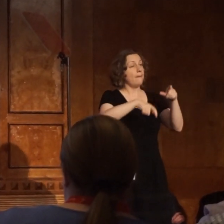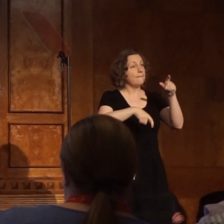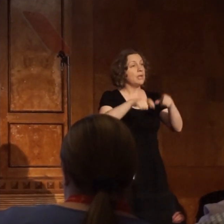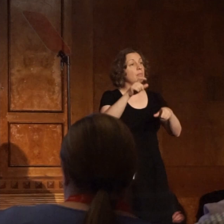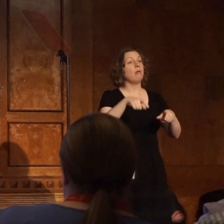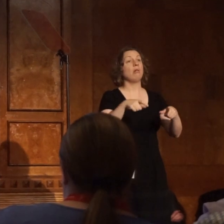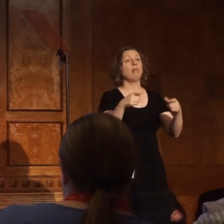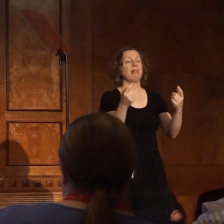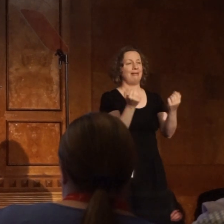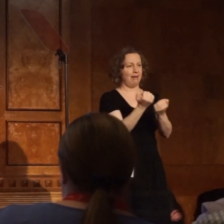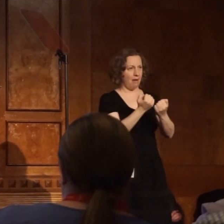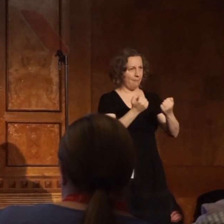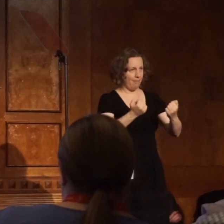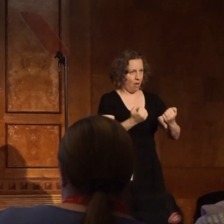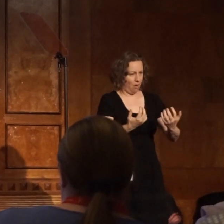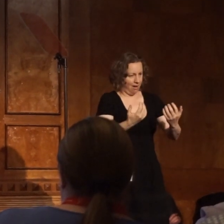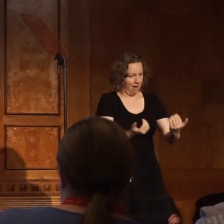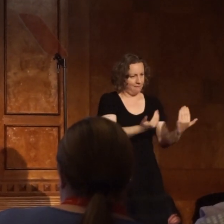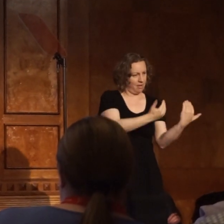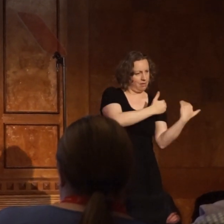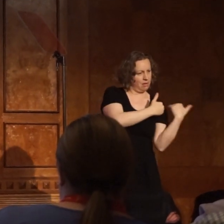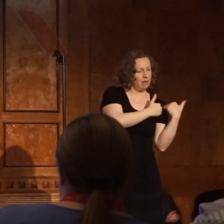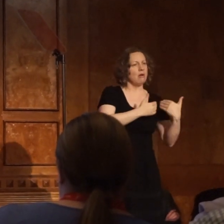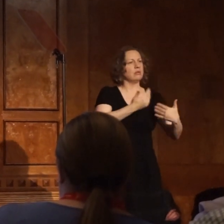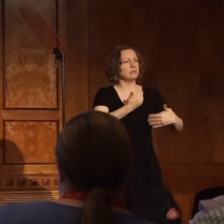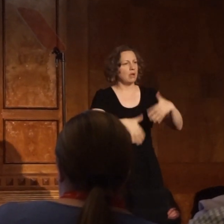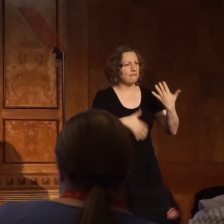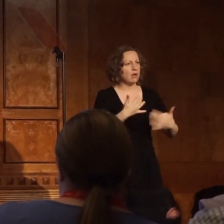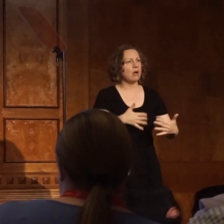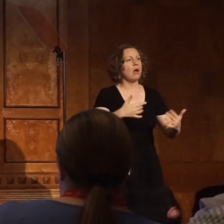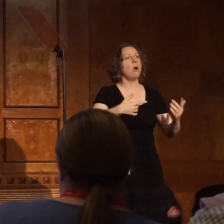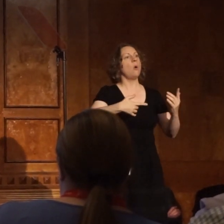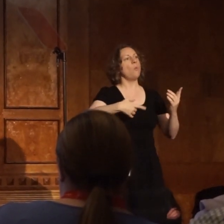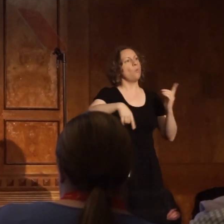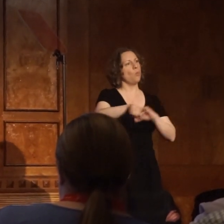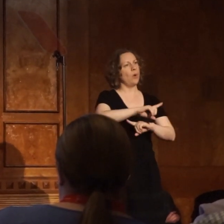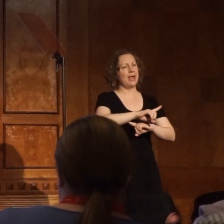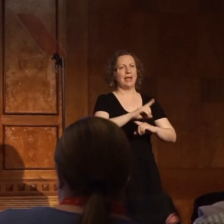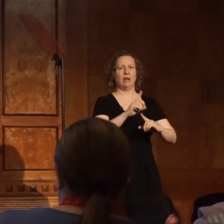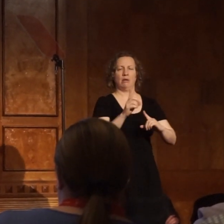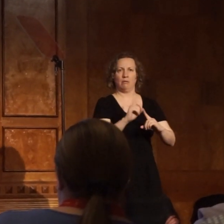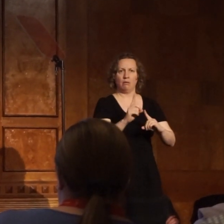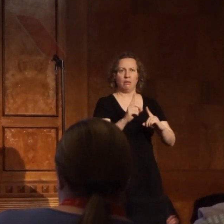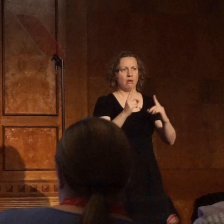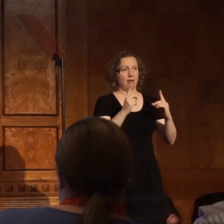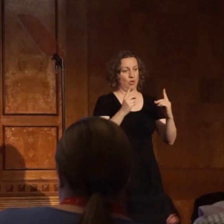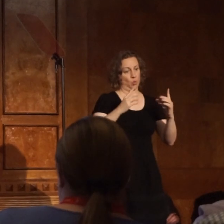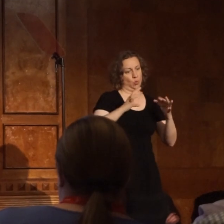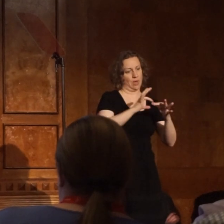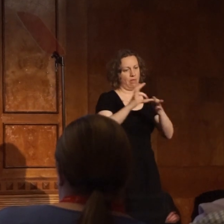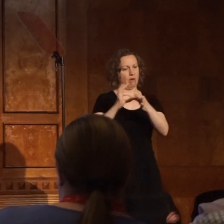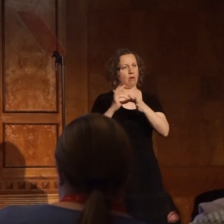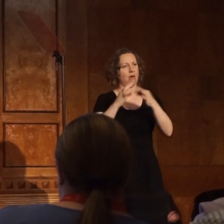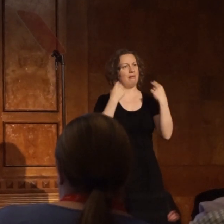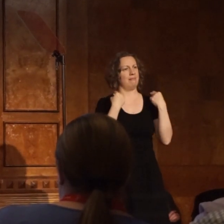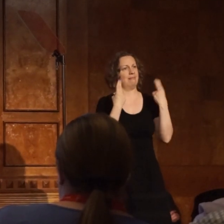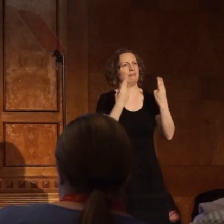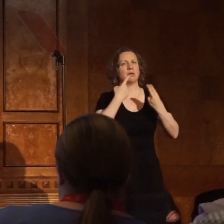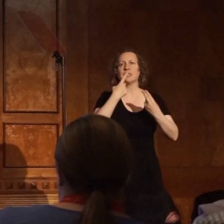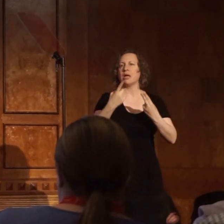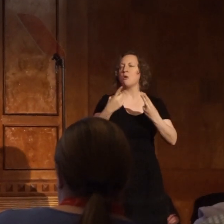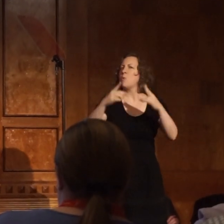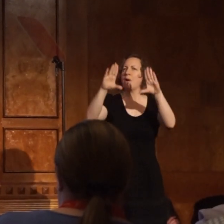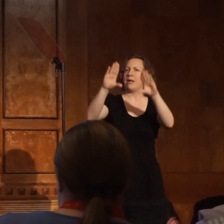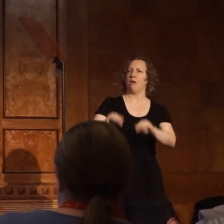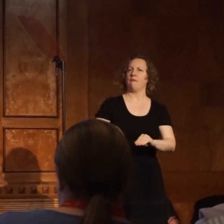we collectively stand up and say, no more. So, faced with ongoing revelations about